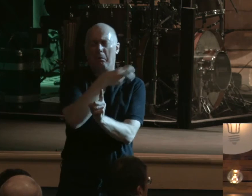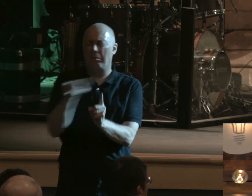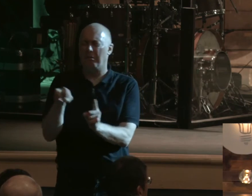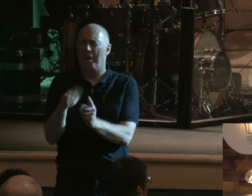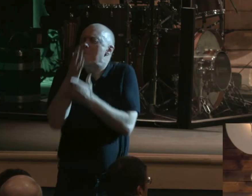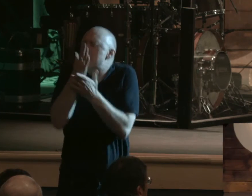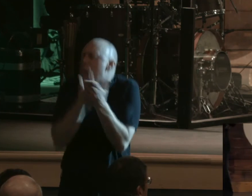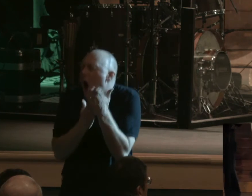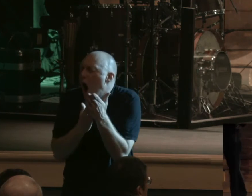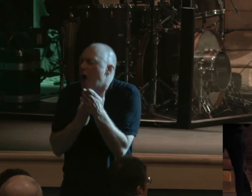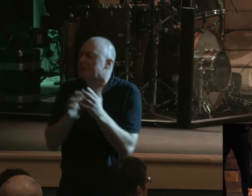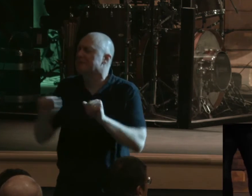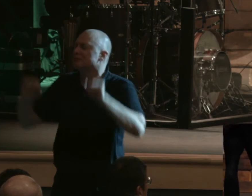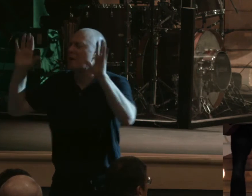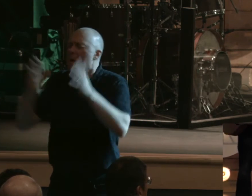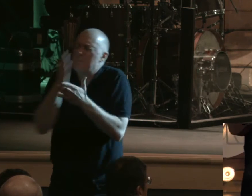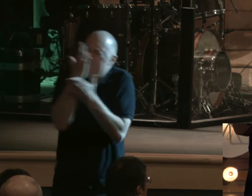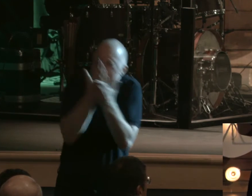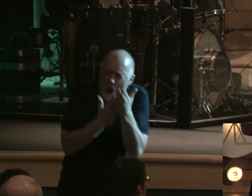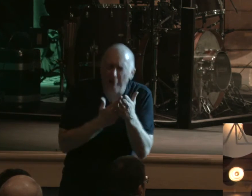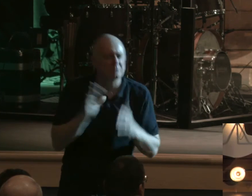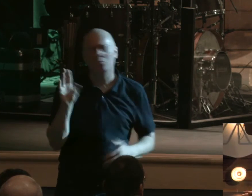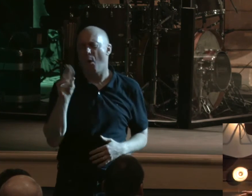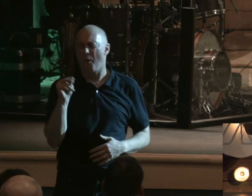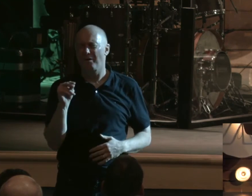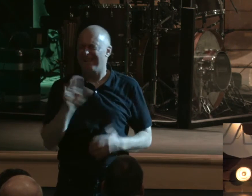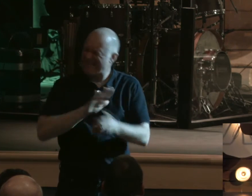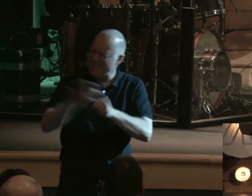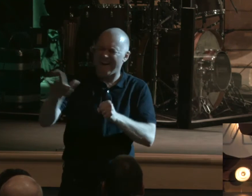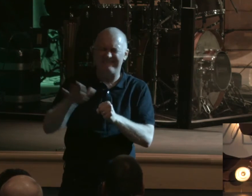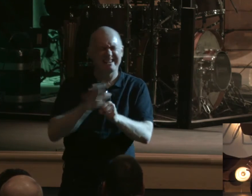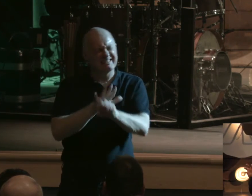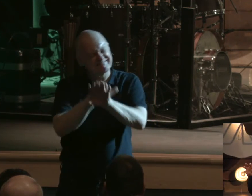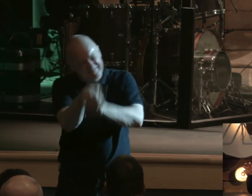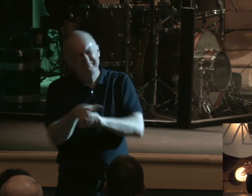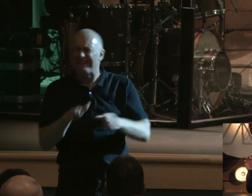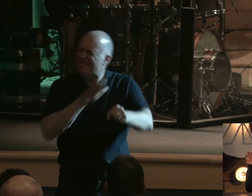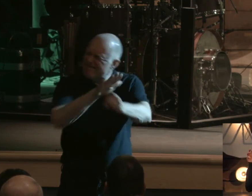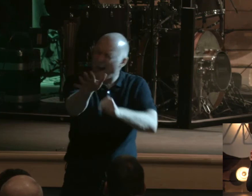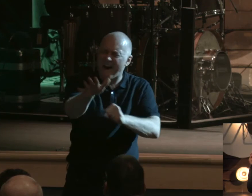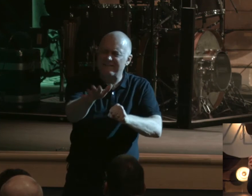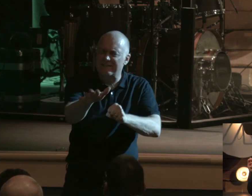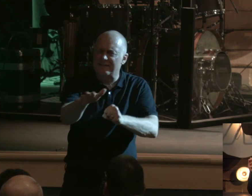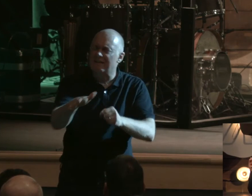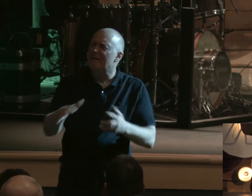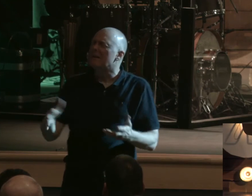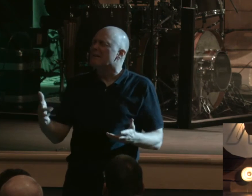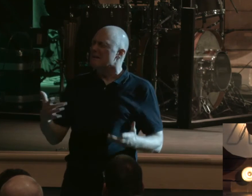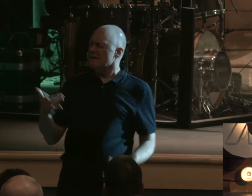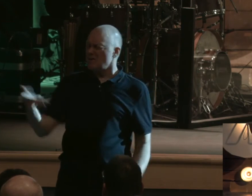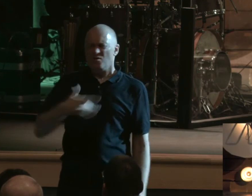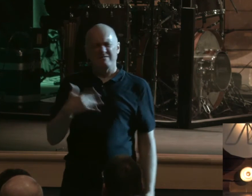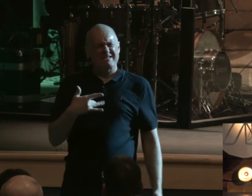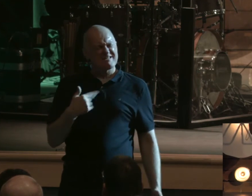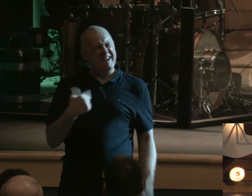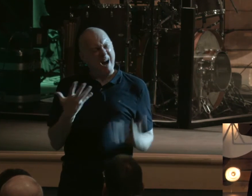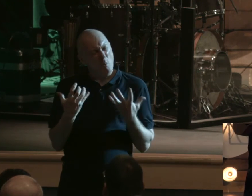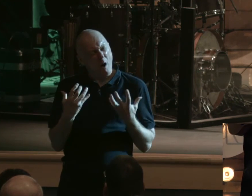partial love. Enough of hypocrisy. Enough of this. And the love of Christ compels you to